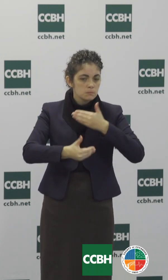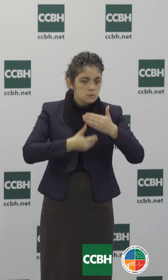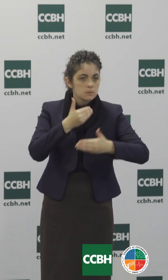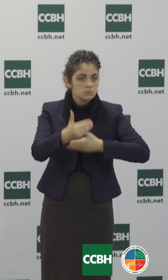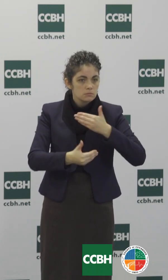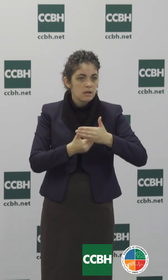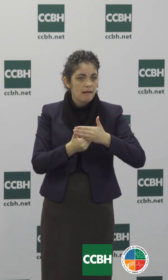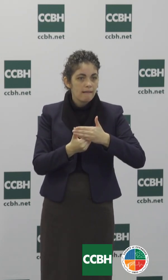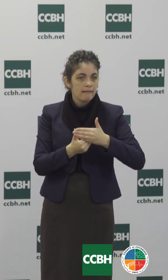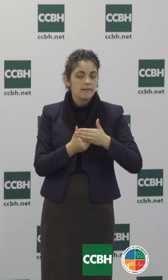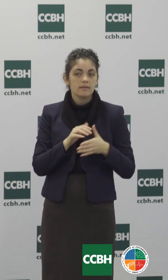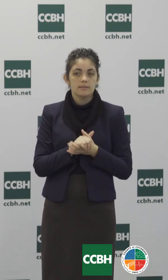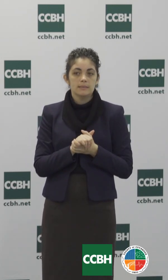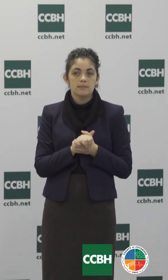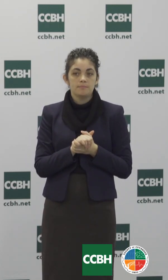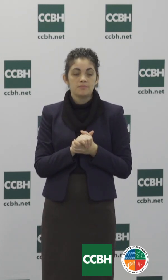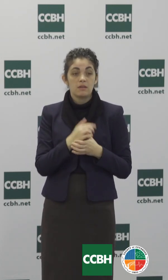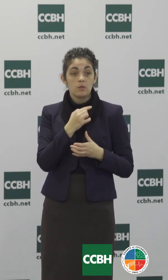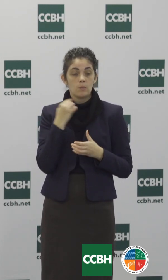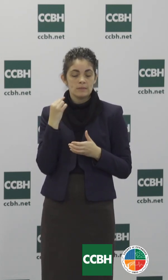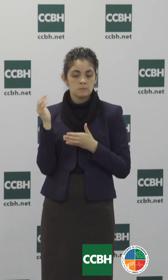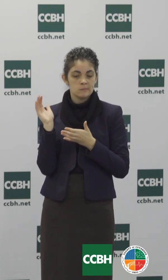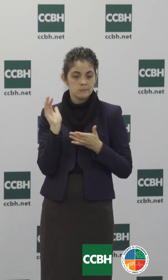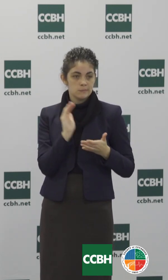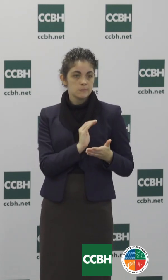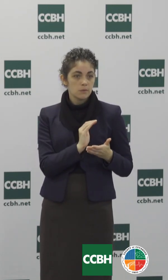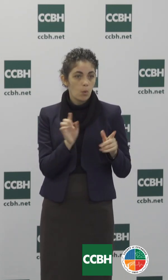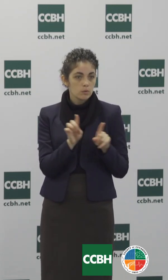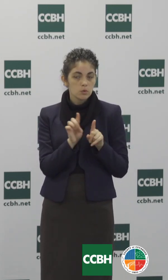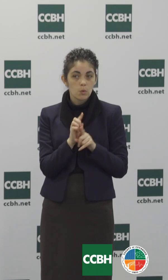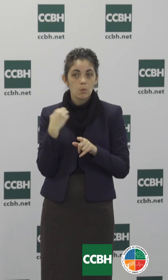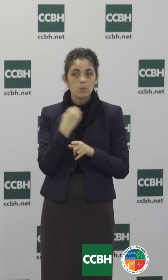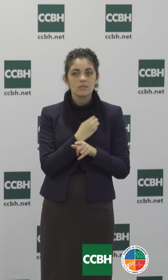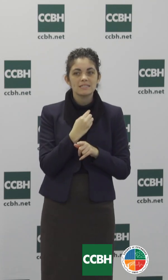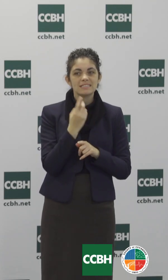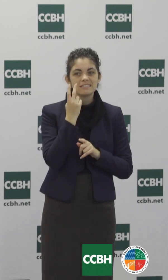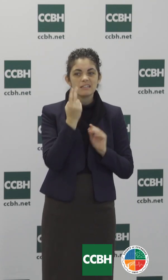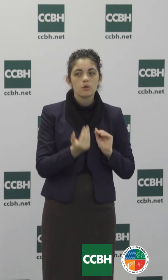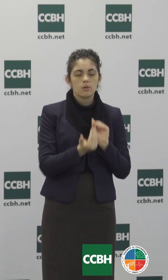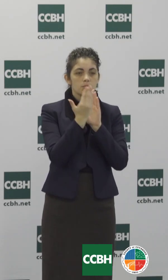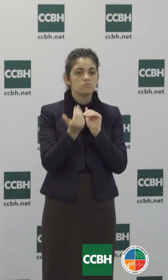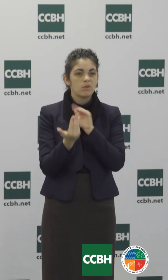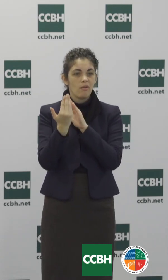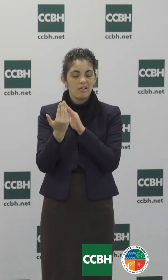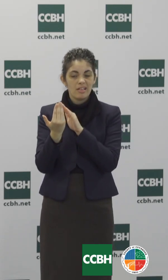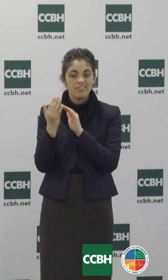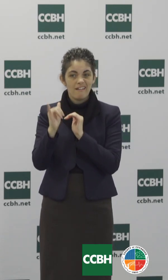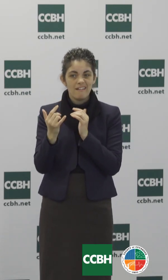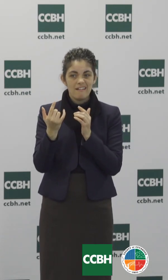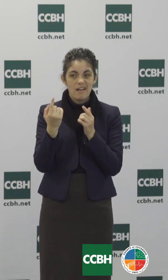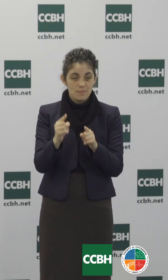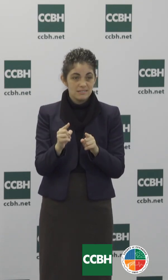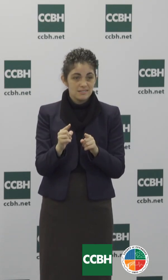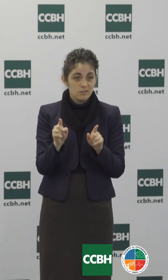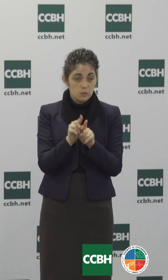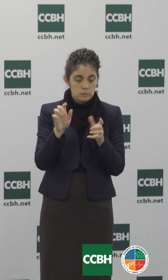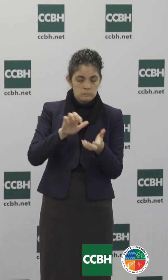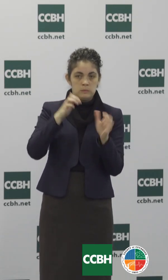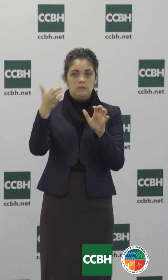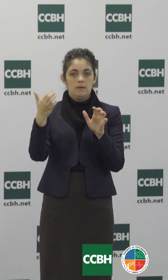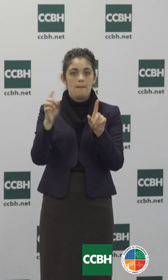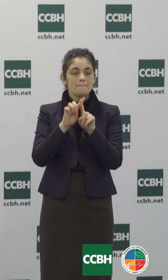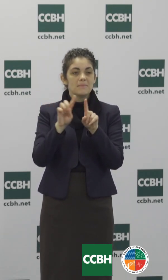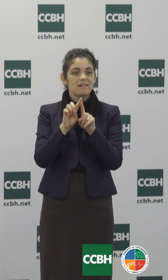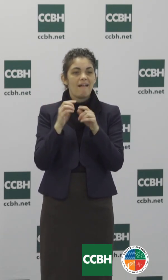that we reduce the risk going forward in the community, even as we begin to address the disruptions and start to address